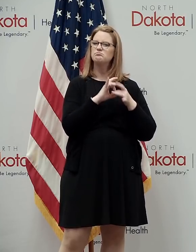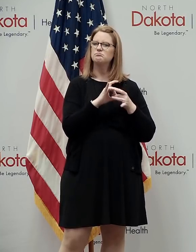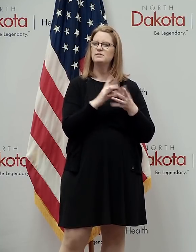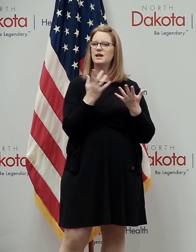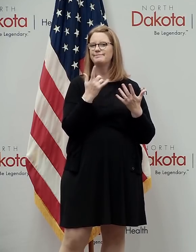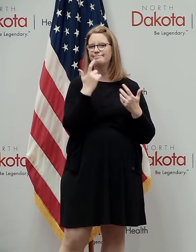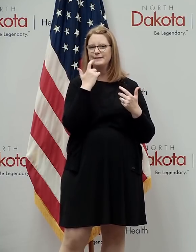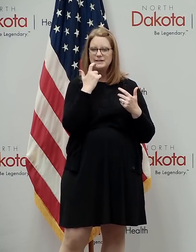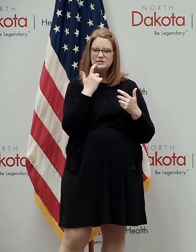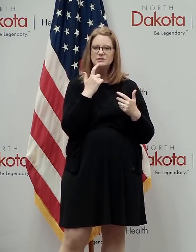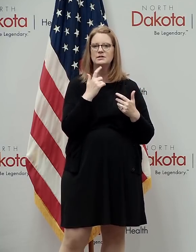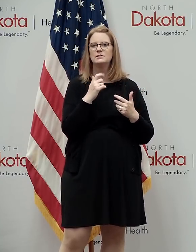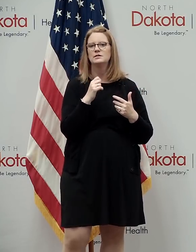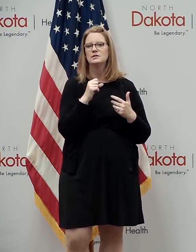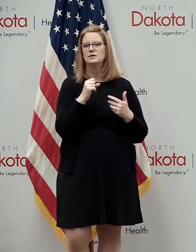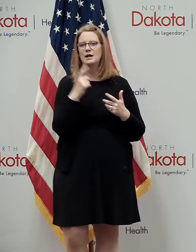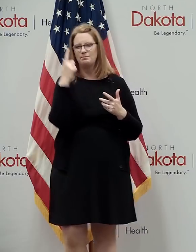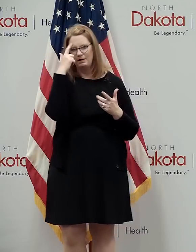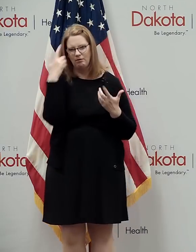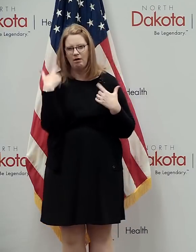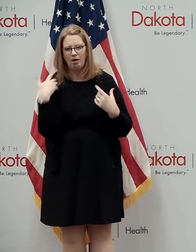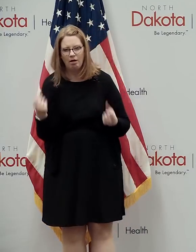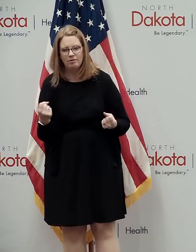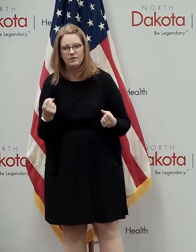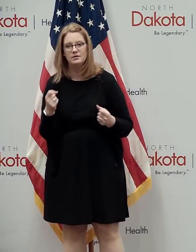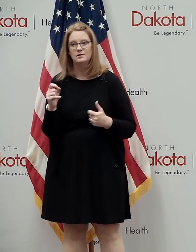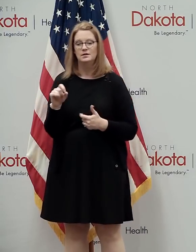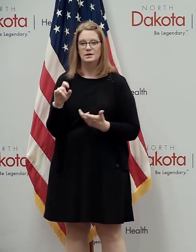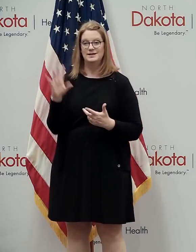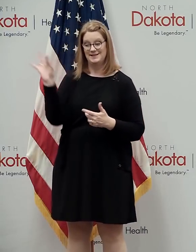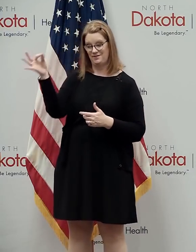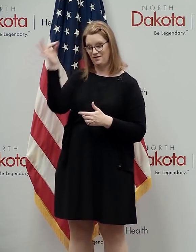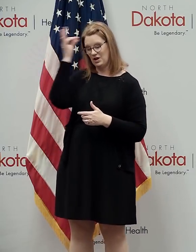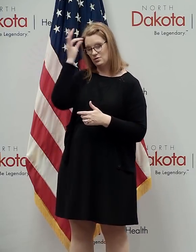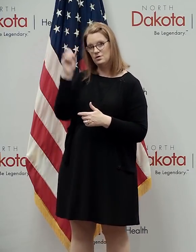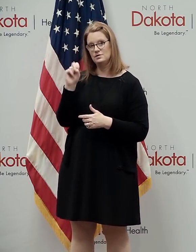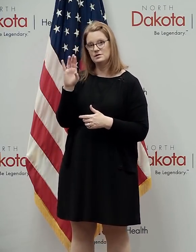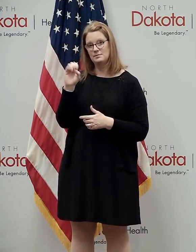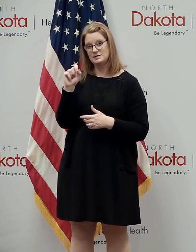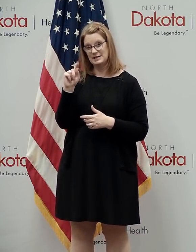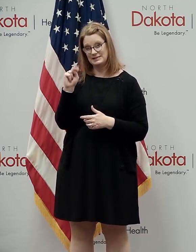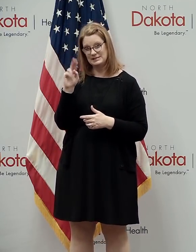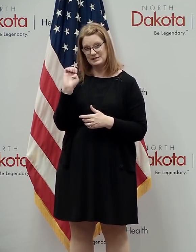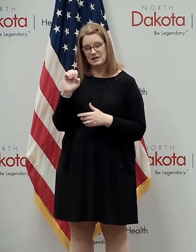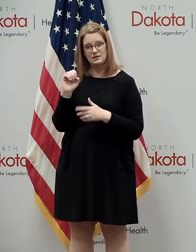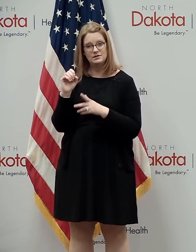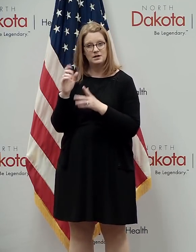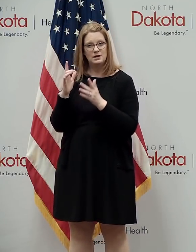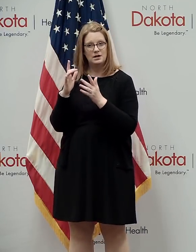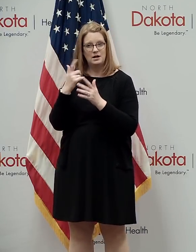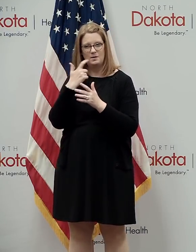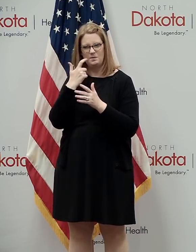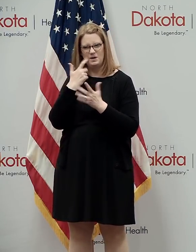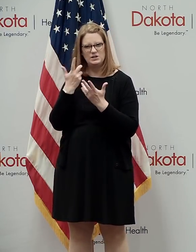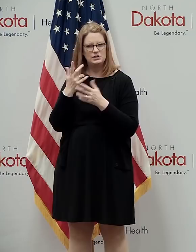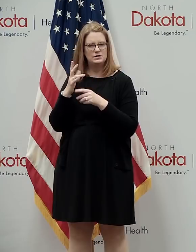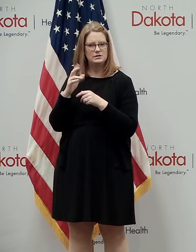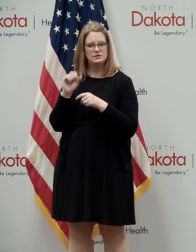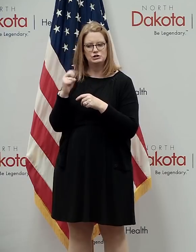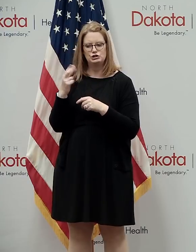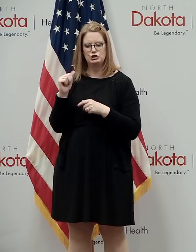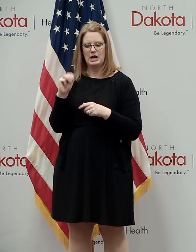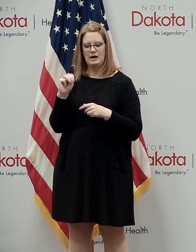abuse disorders. The state received these grants from the Federal Substance Abuse and Mental Health Services Administration, or